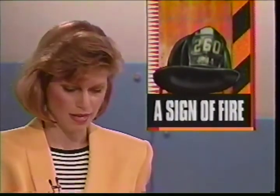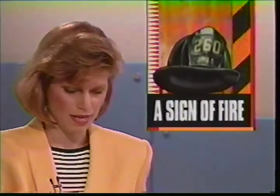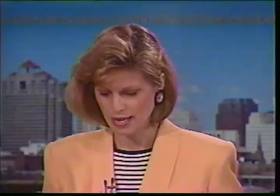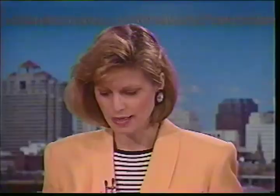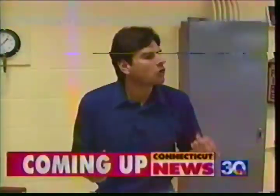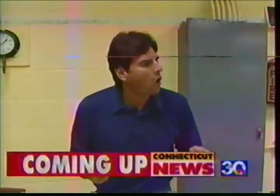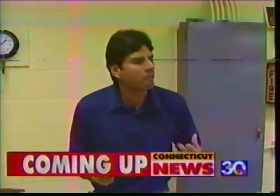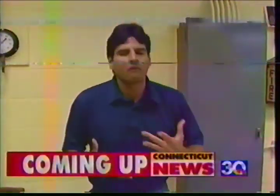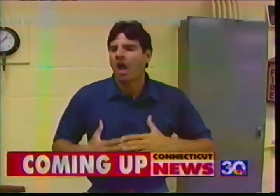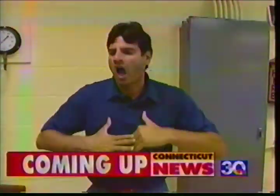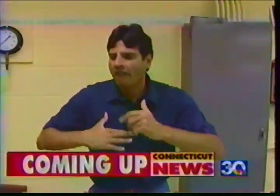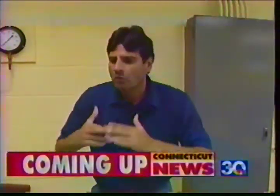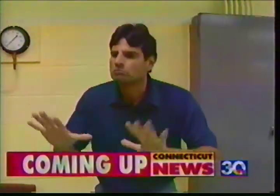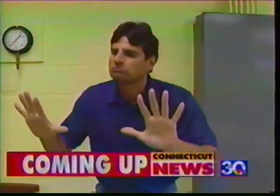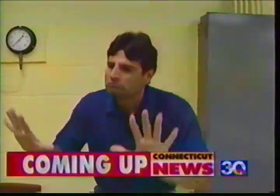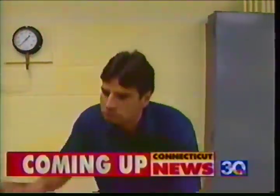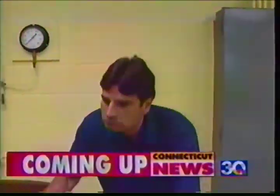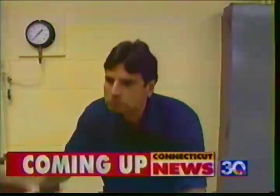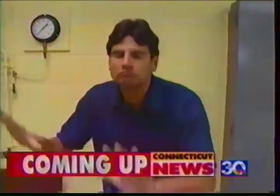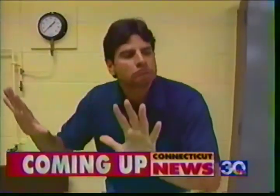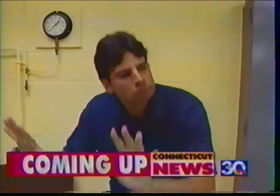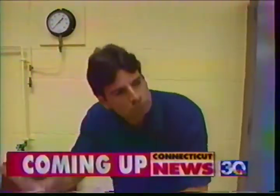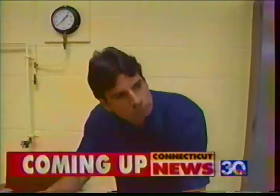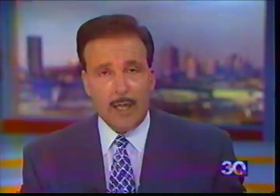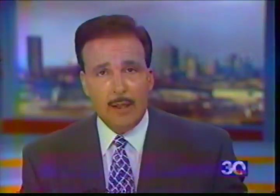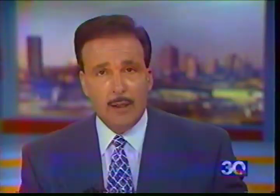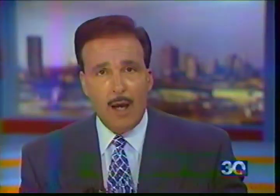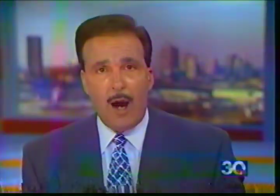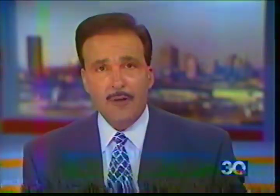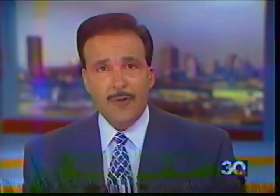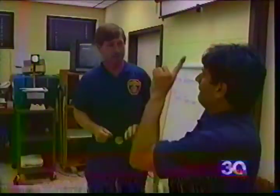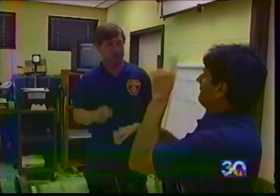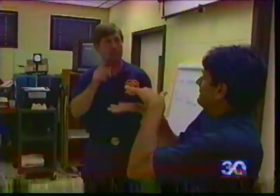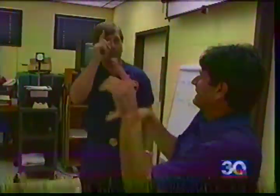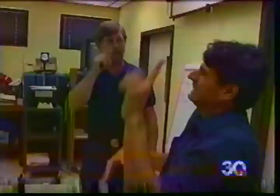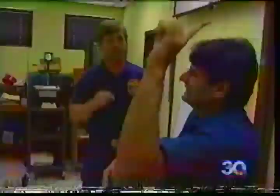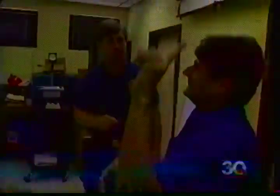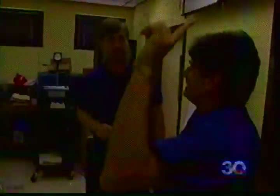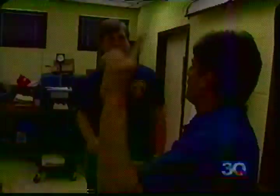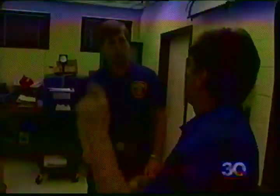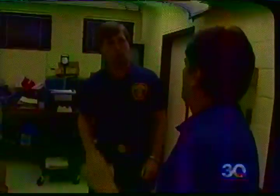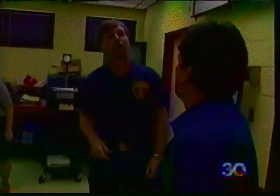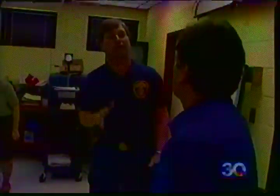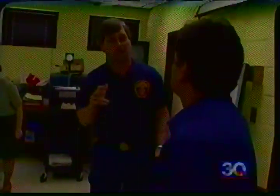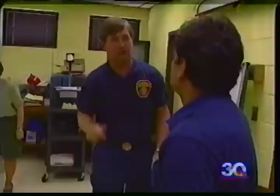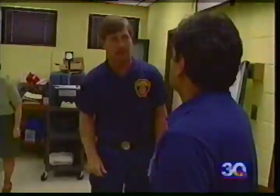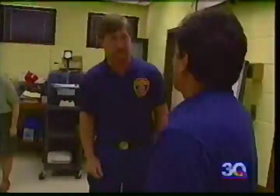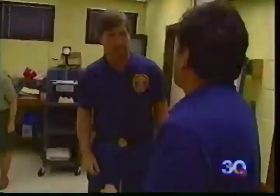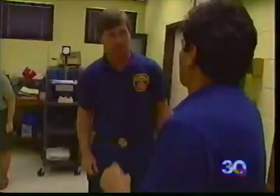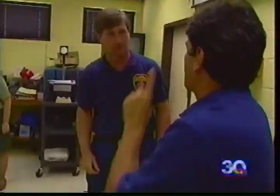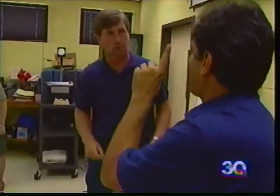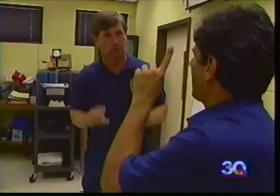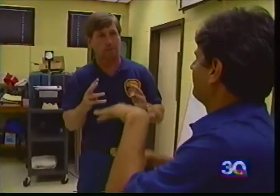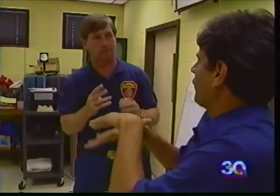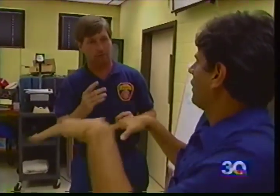And they save lives without saying a word. Hartford firefighters are the first in the state to learn sign language. It can be